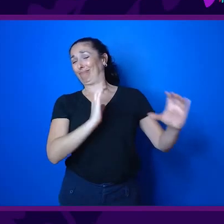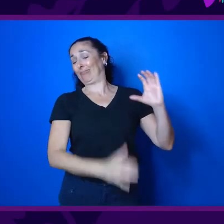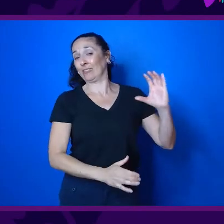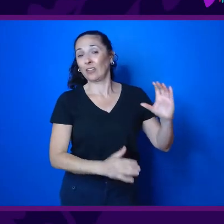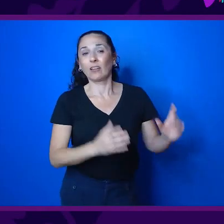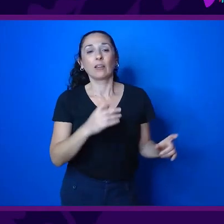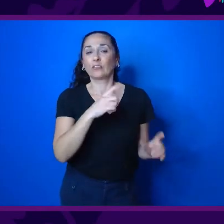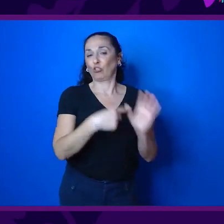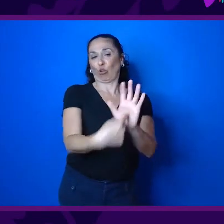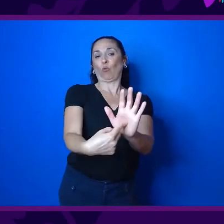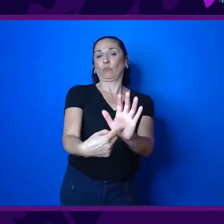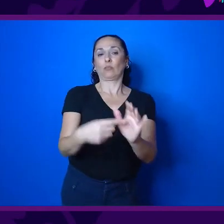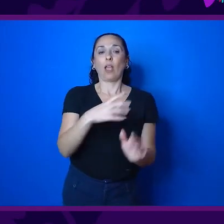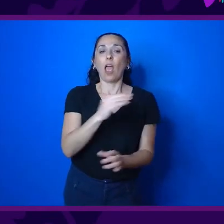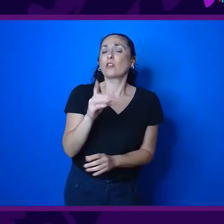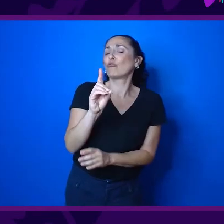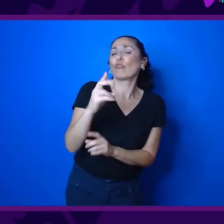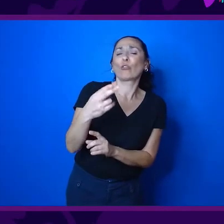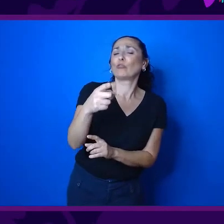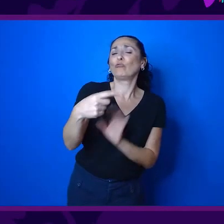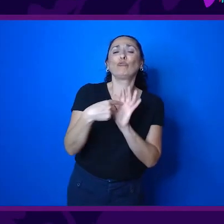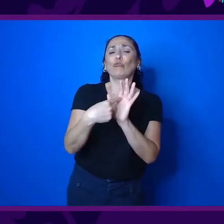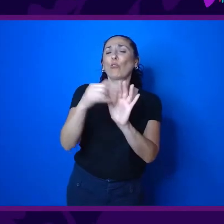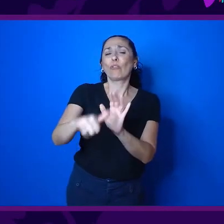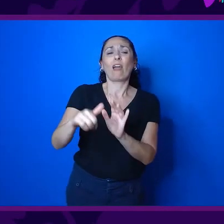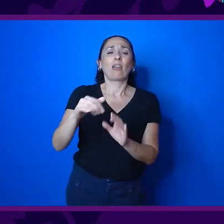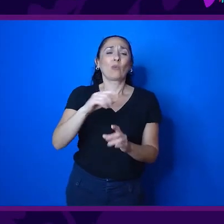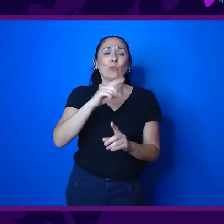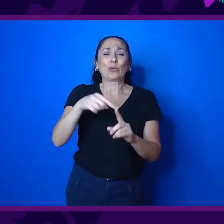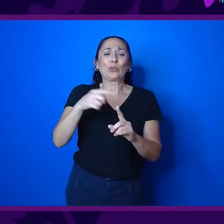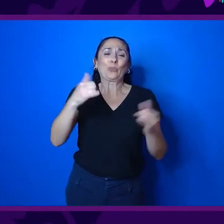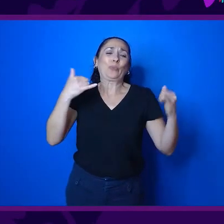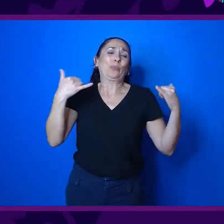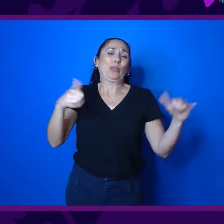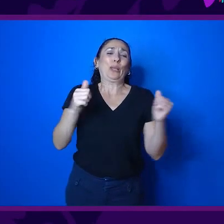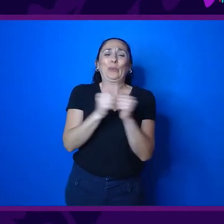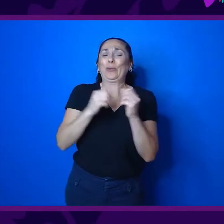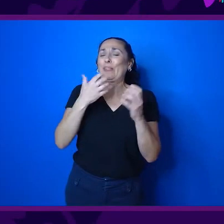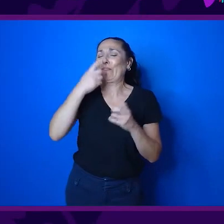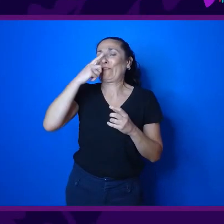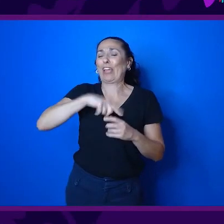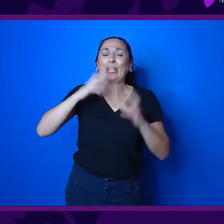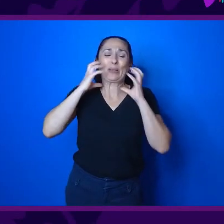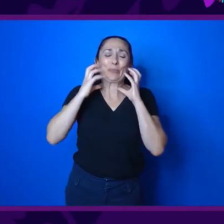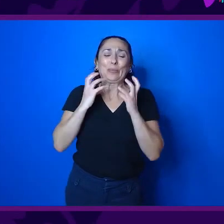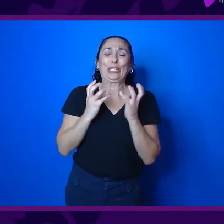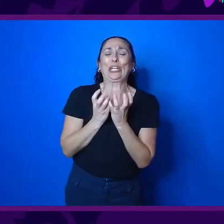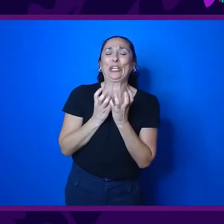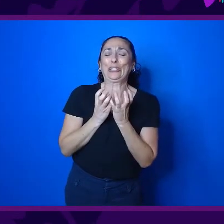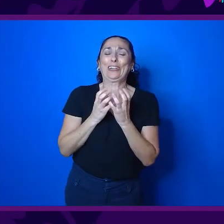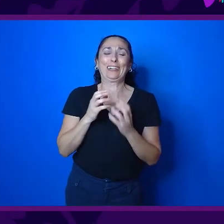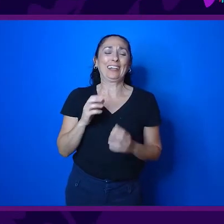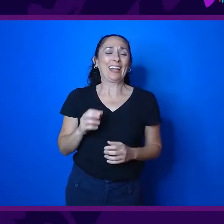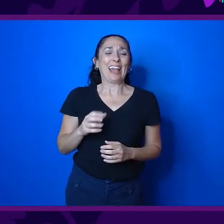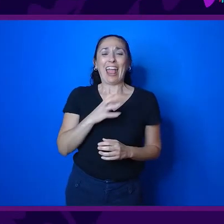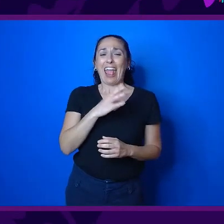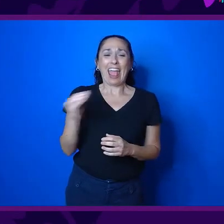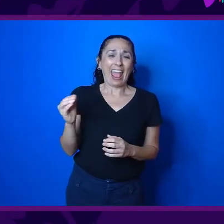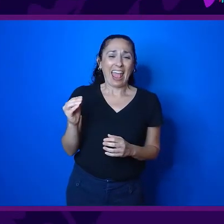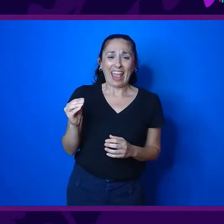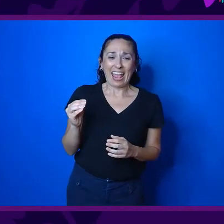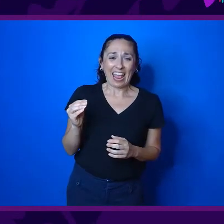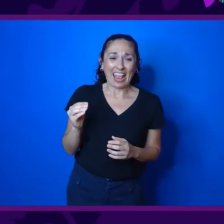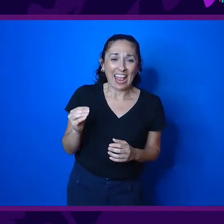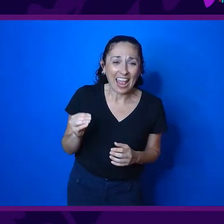that on screen when you're playing with a fake beard as a sage, and I want to climb